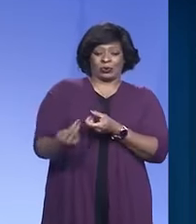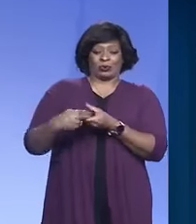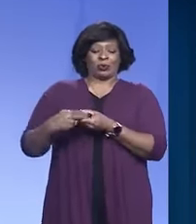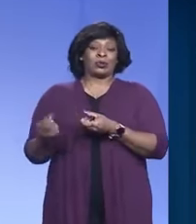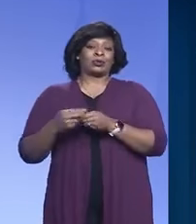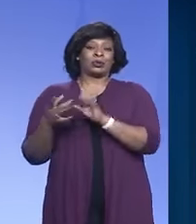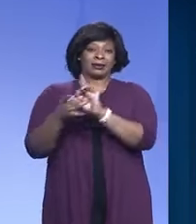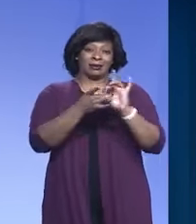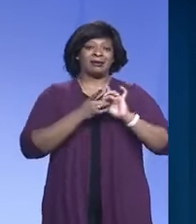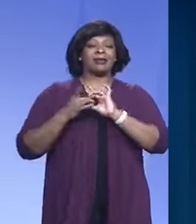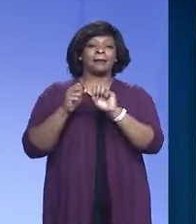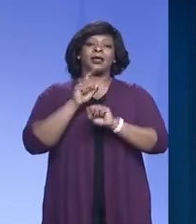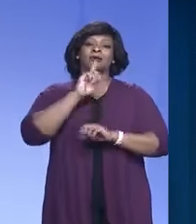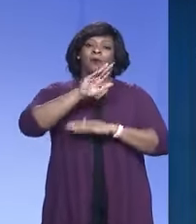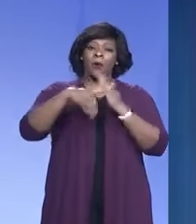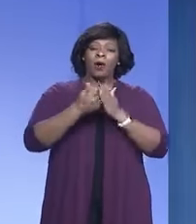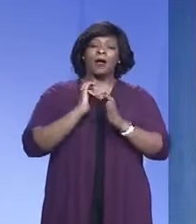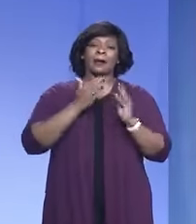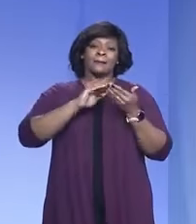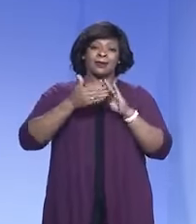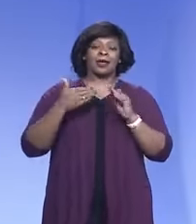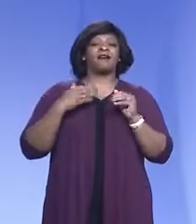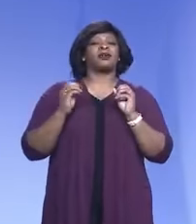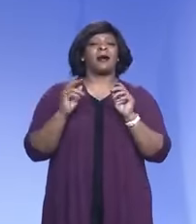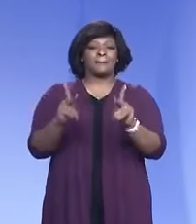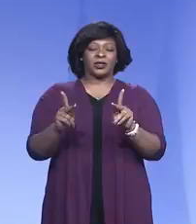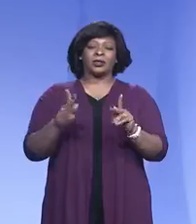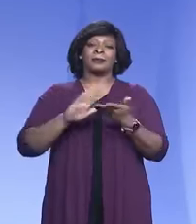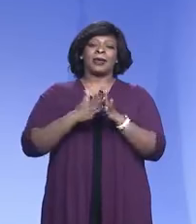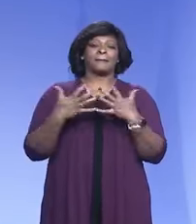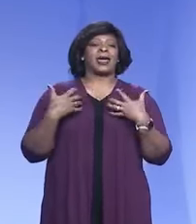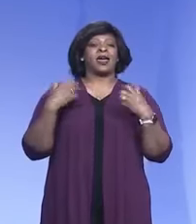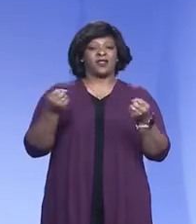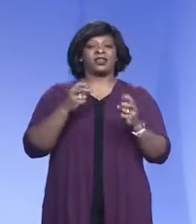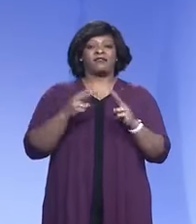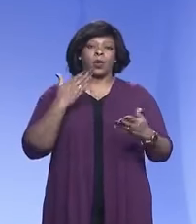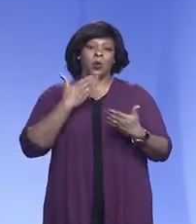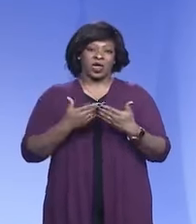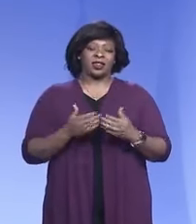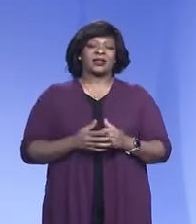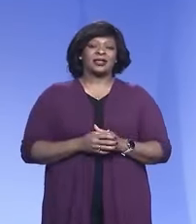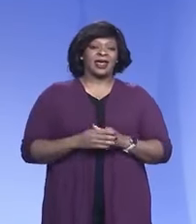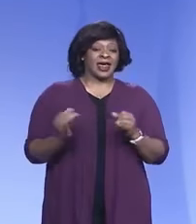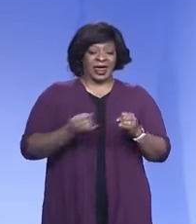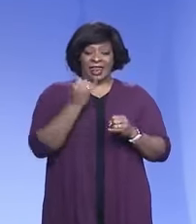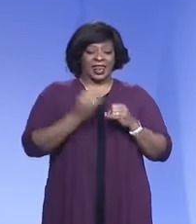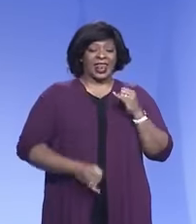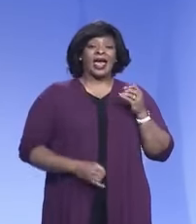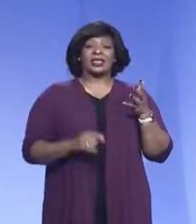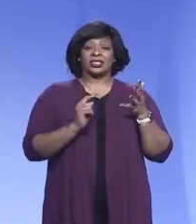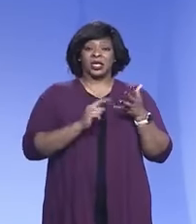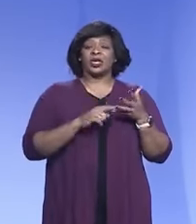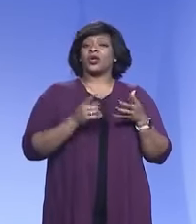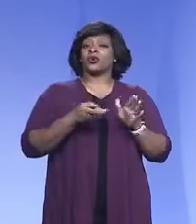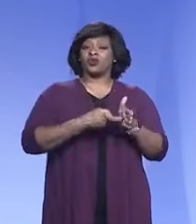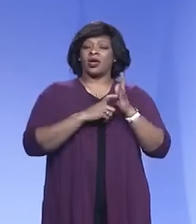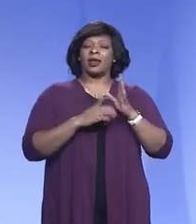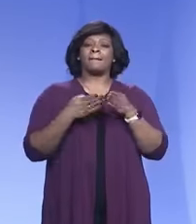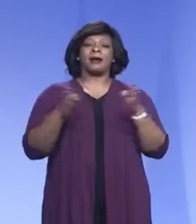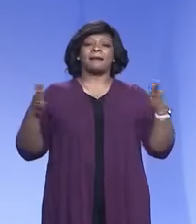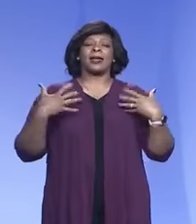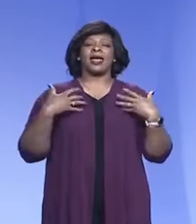to assure that everyone in our community has an opportunity to be healthy and well. The last gating criteria is public